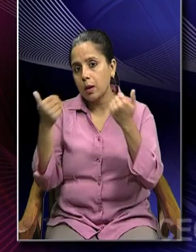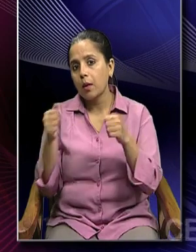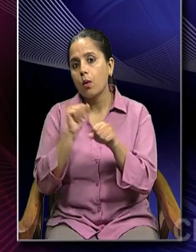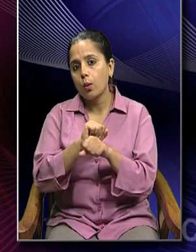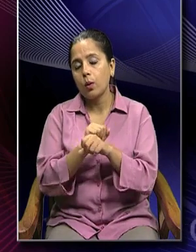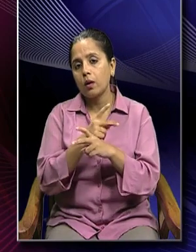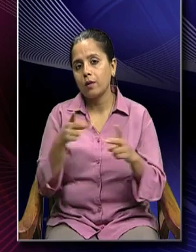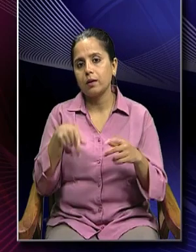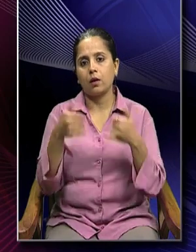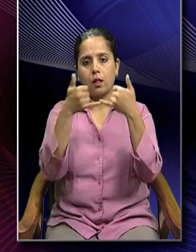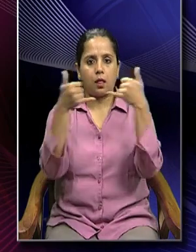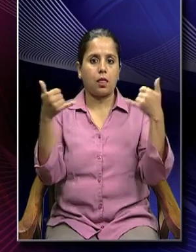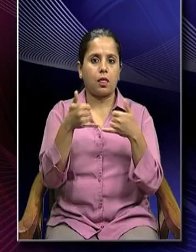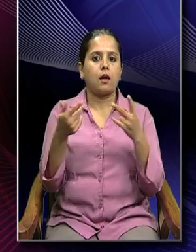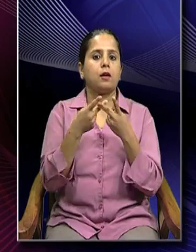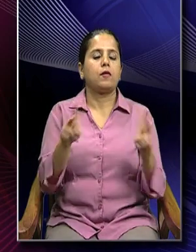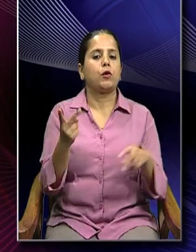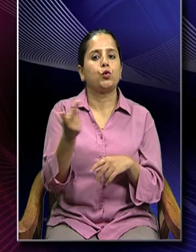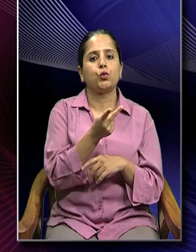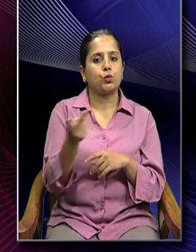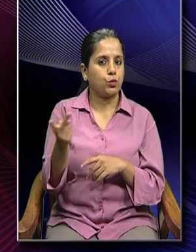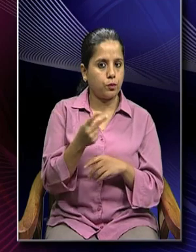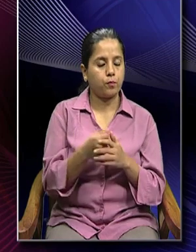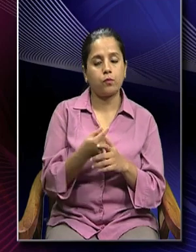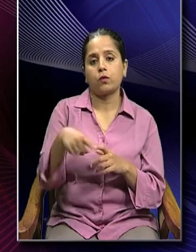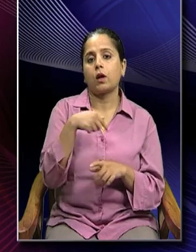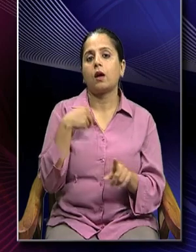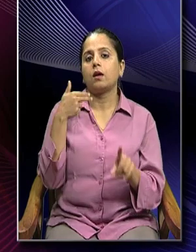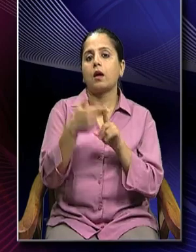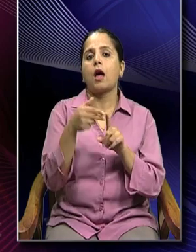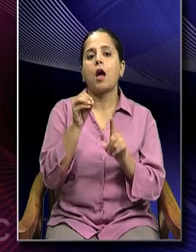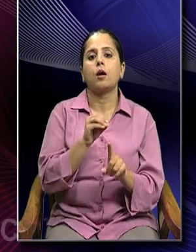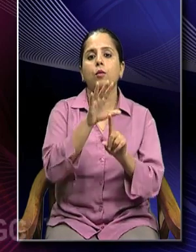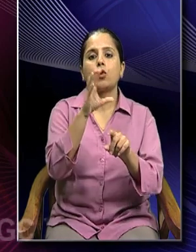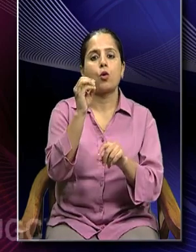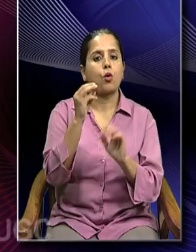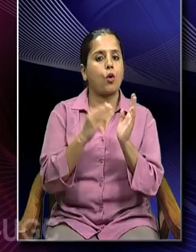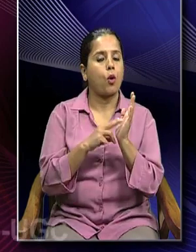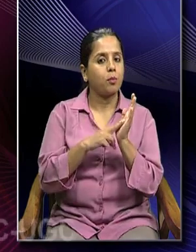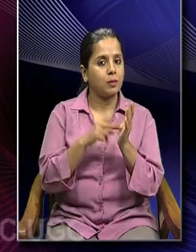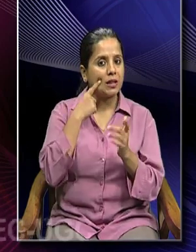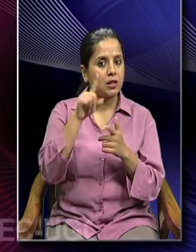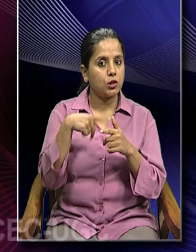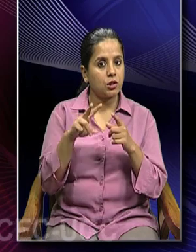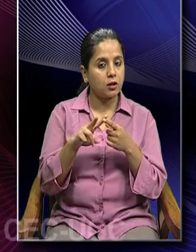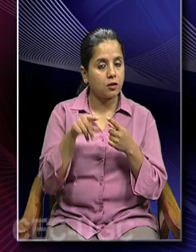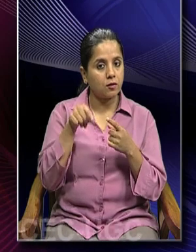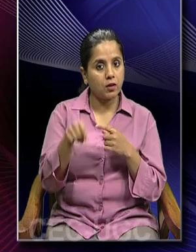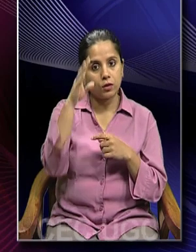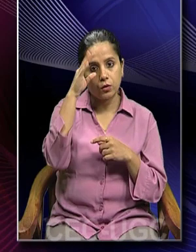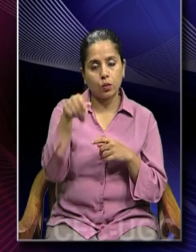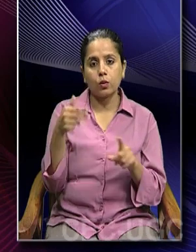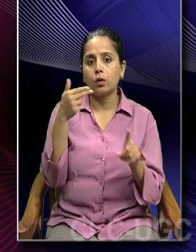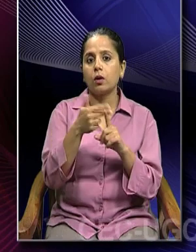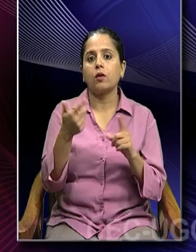the line of difference between the two. We call our approach as omnijective theory because the term omnijective actually refers